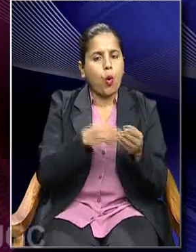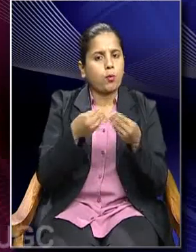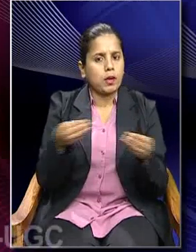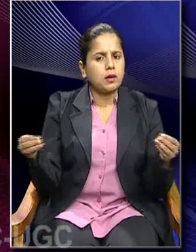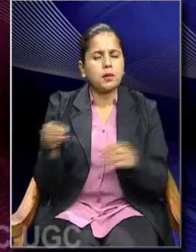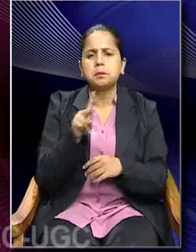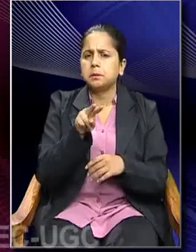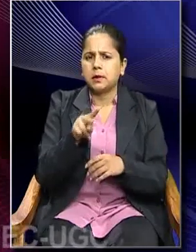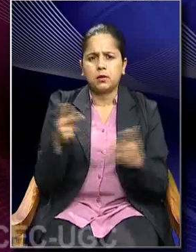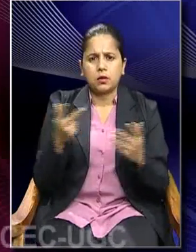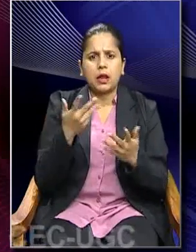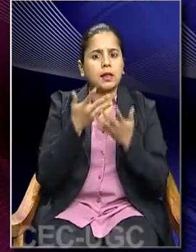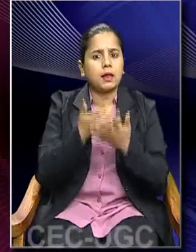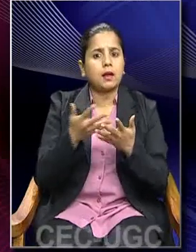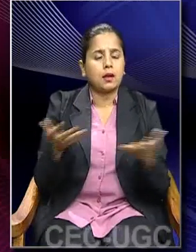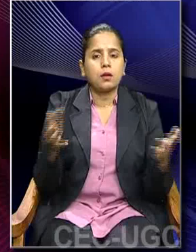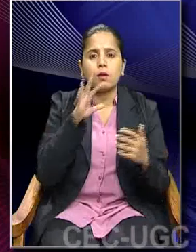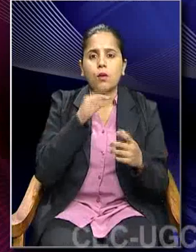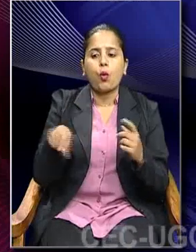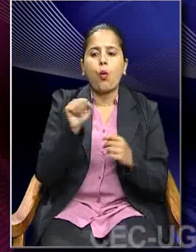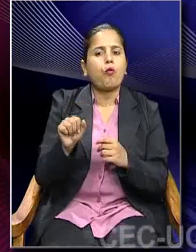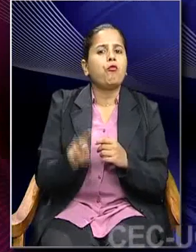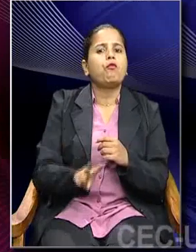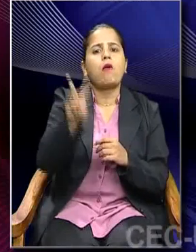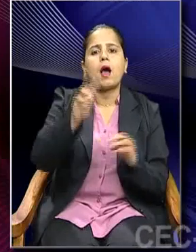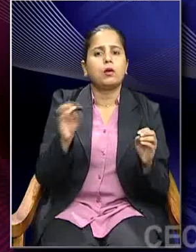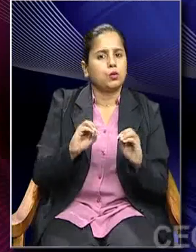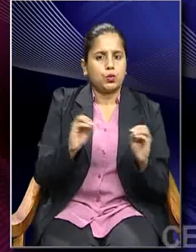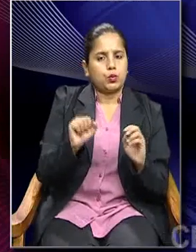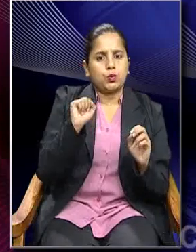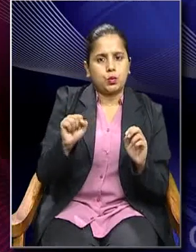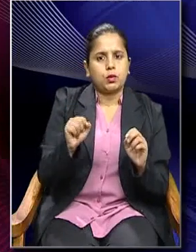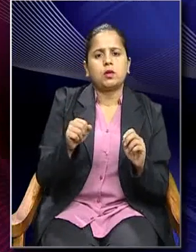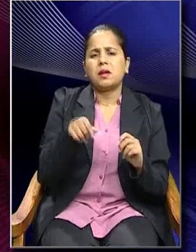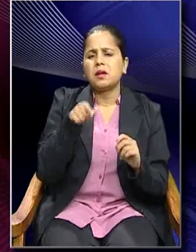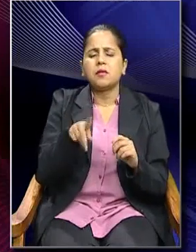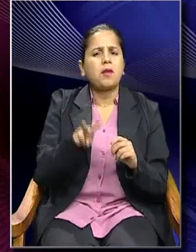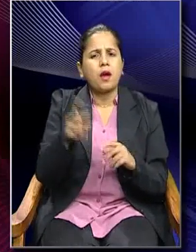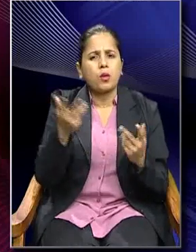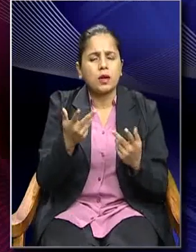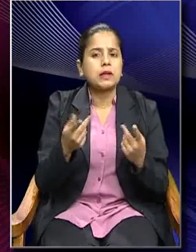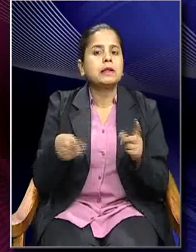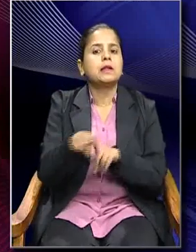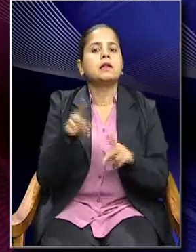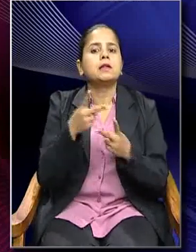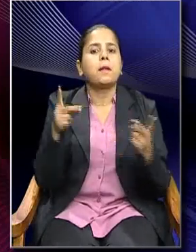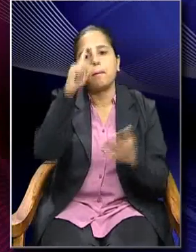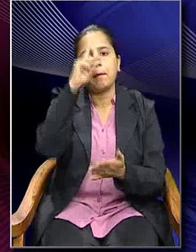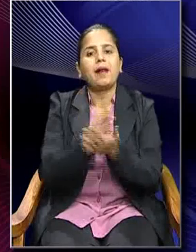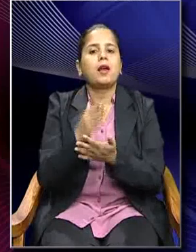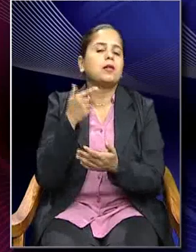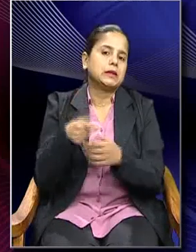means items which will not have a value, materialistic value. What are these? These are our belief